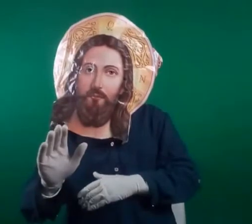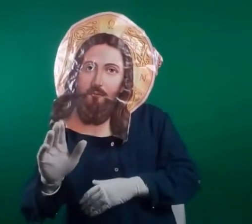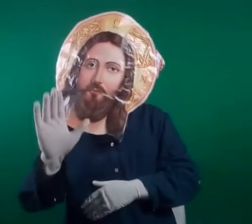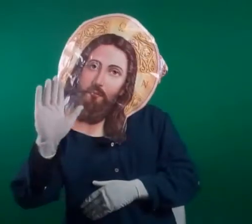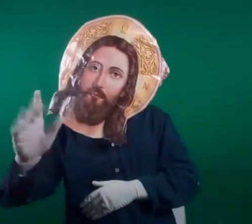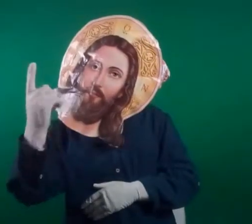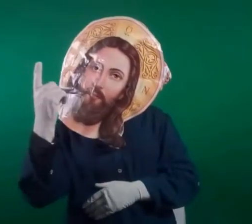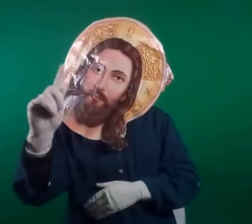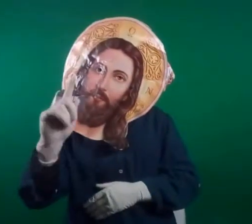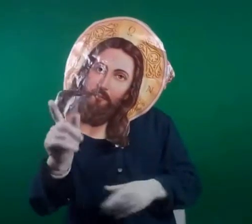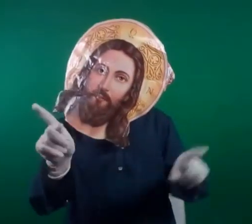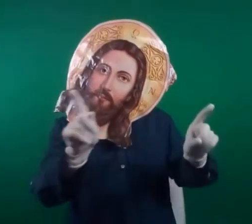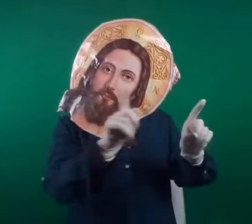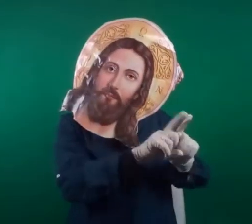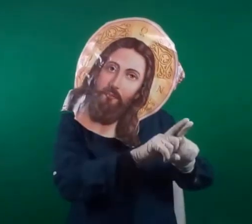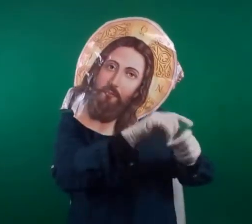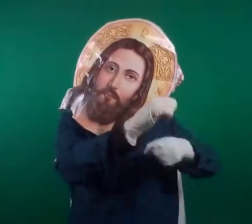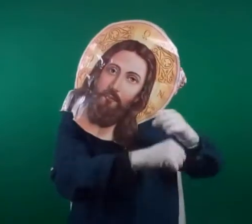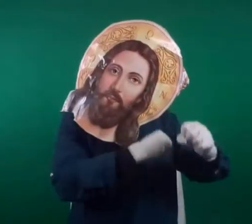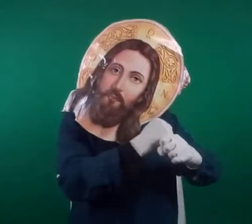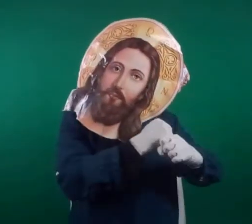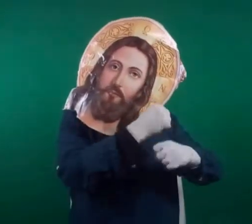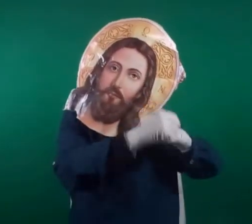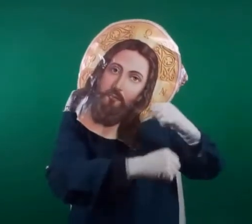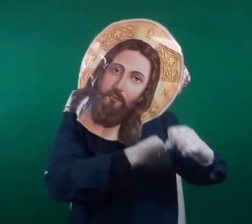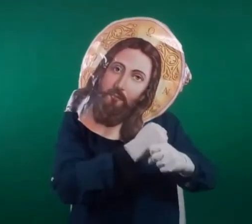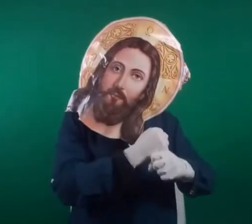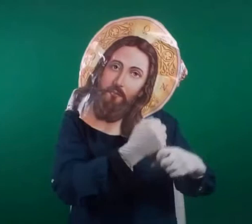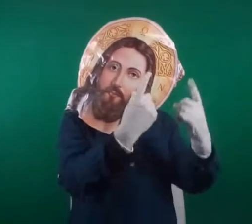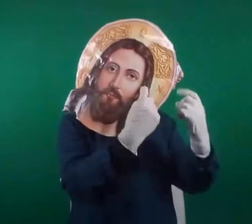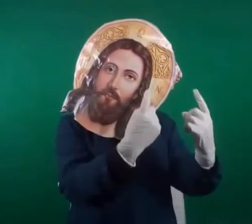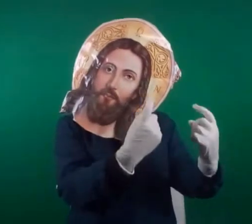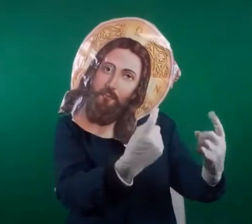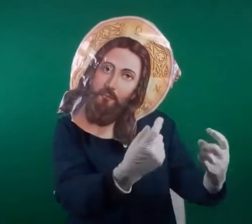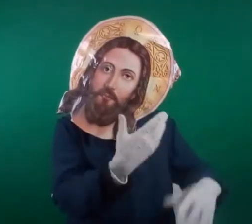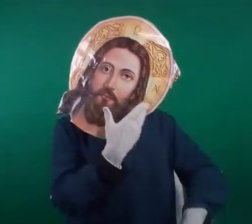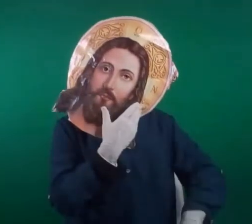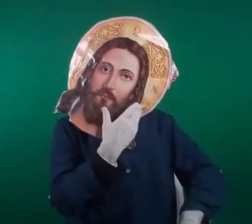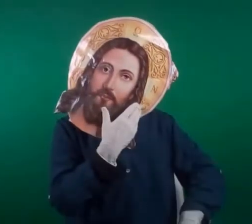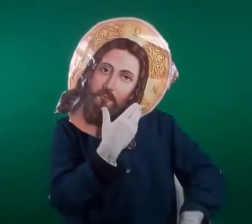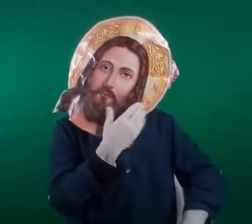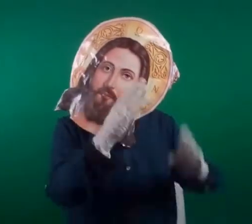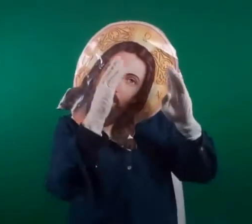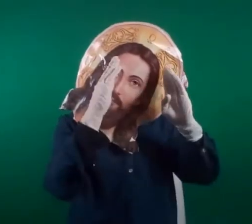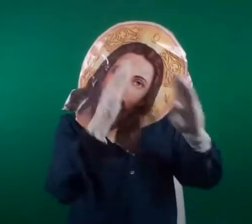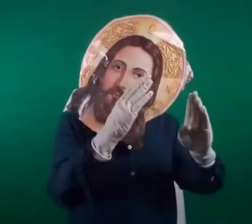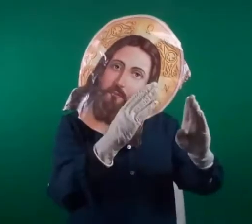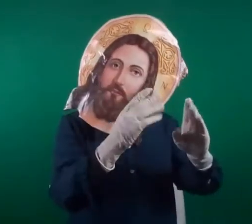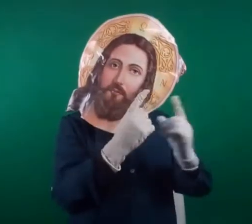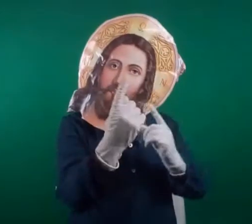they have been together for years, unless they have tested their relationship and are absolutely dedicated to